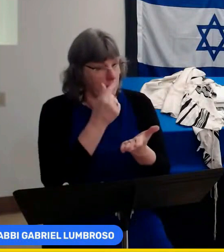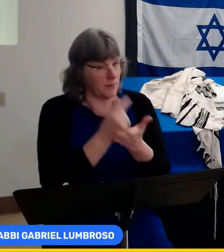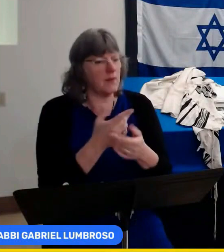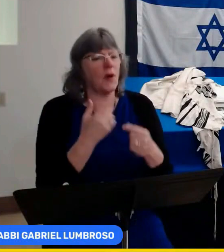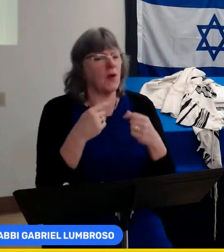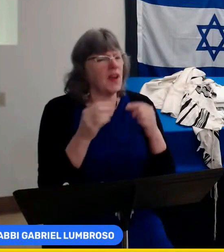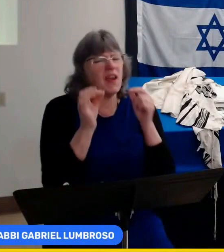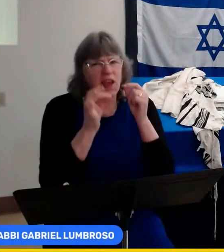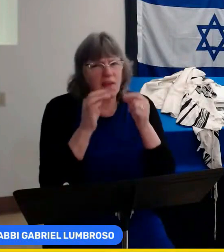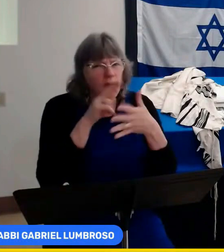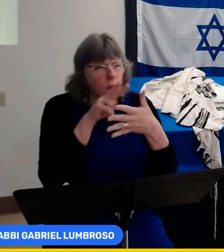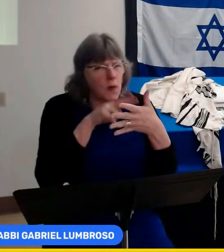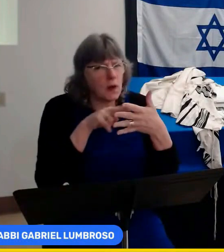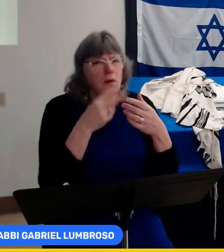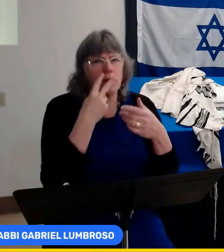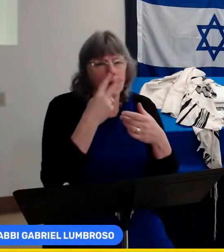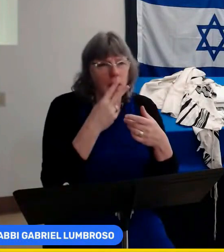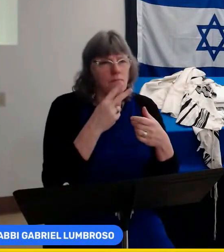Moses.